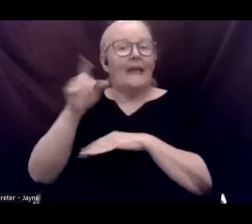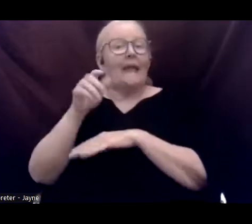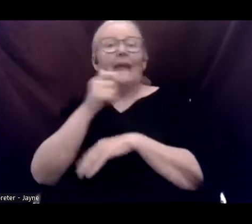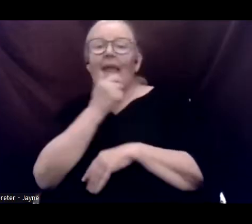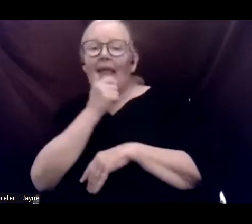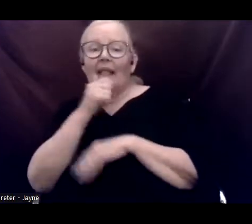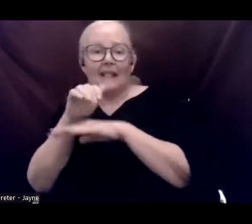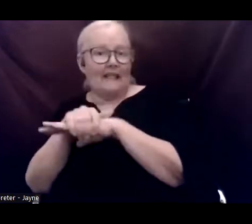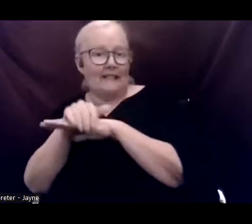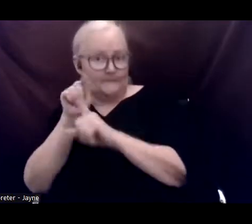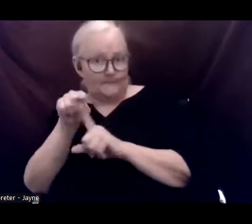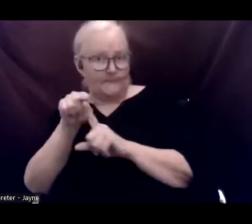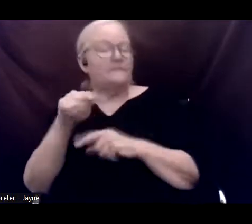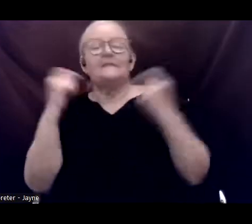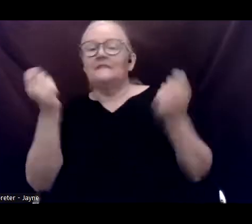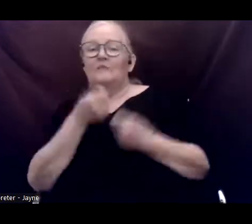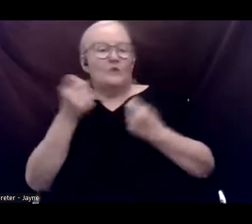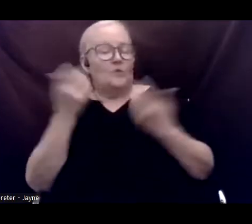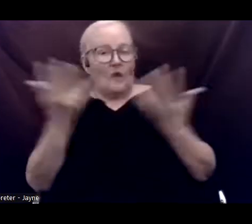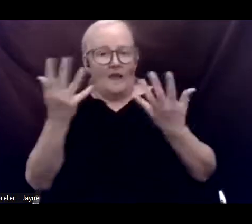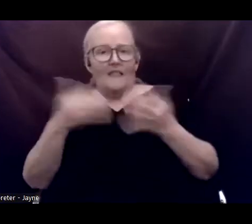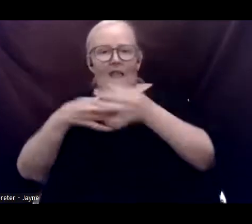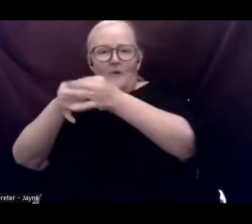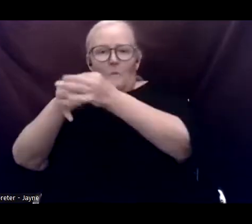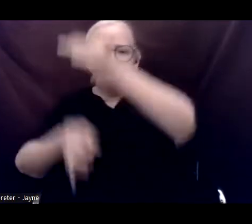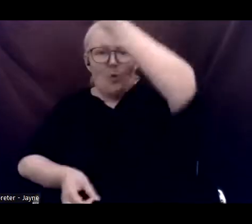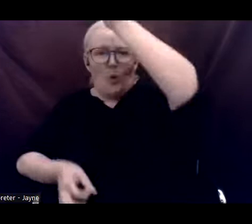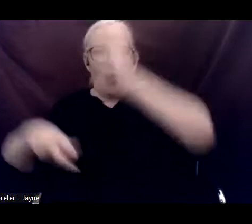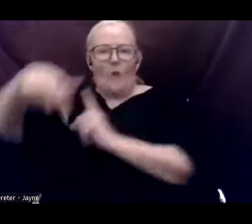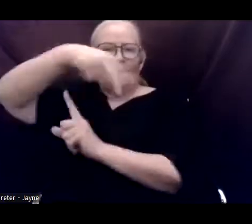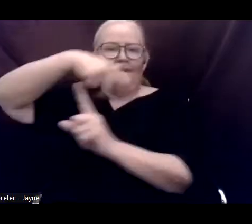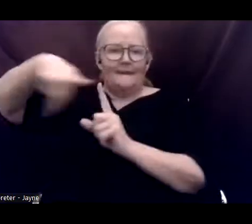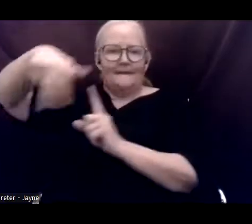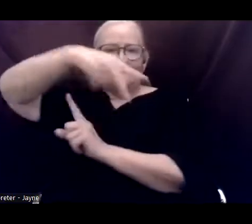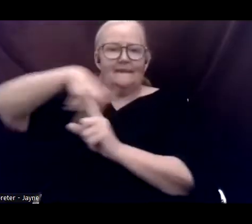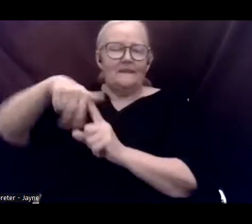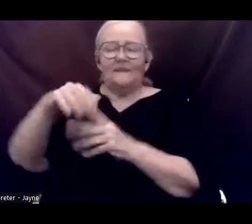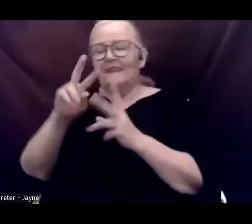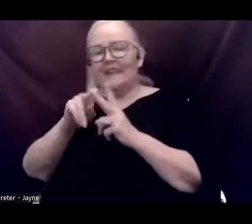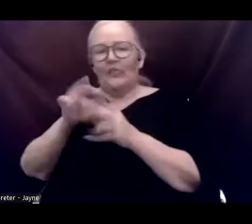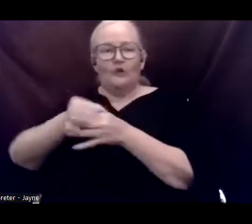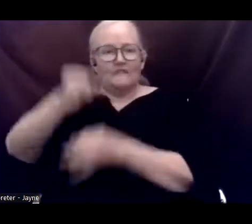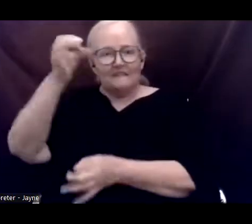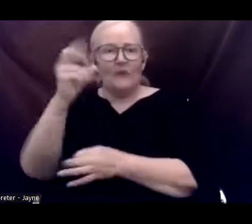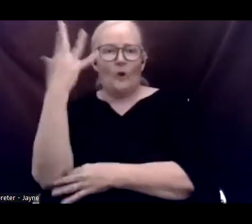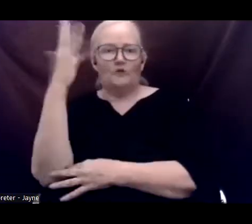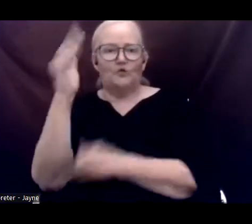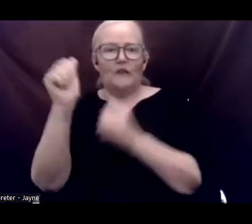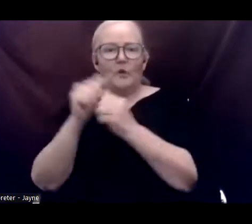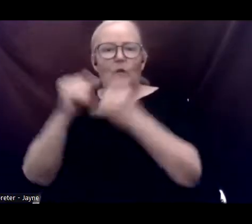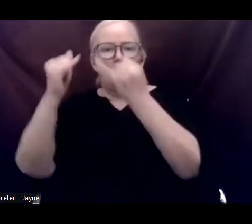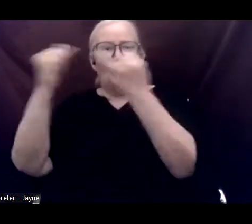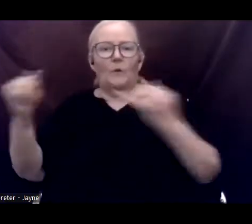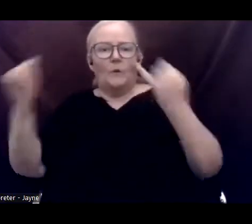was celebrated by dancing around a maypole, a tree or a stick with ribbons on it that would be